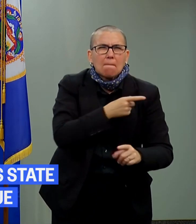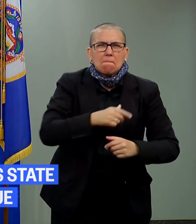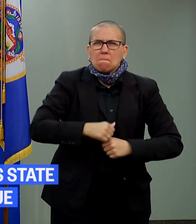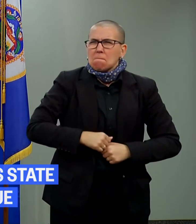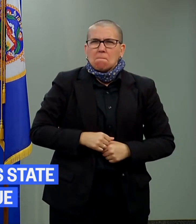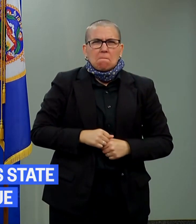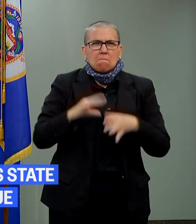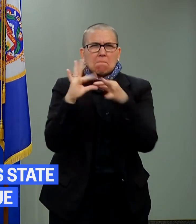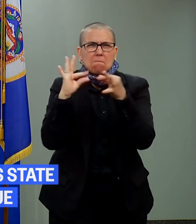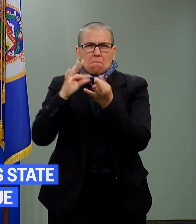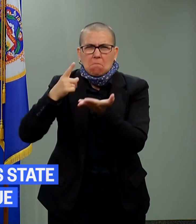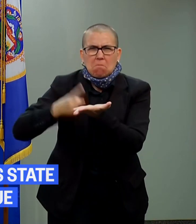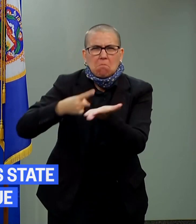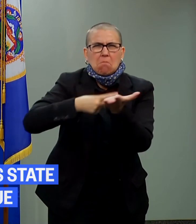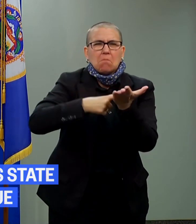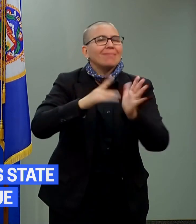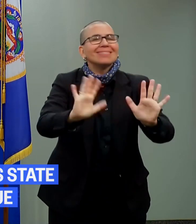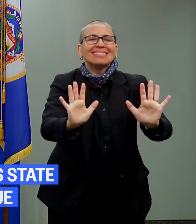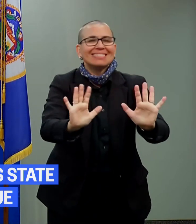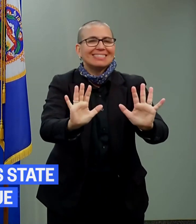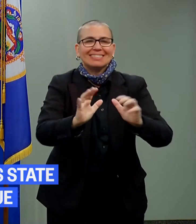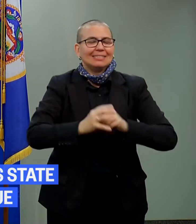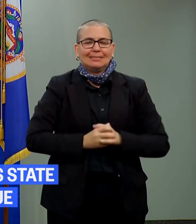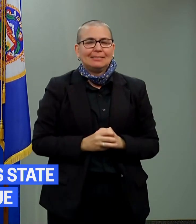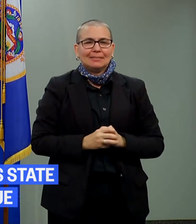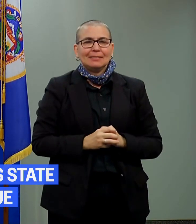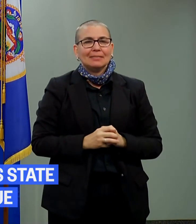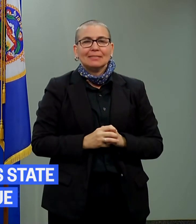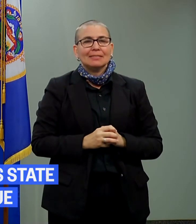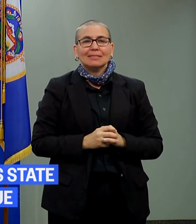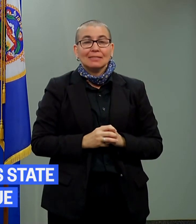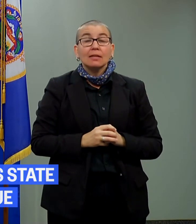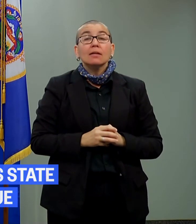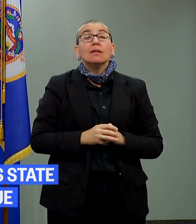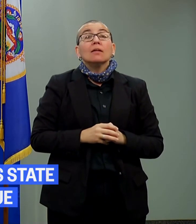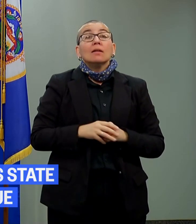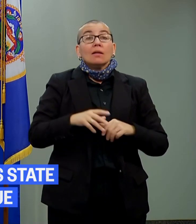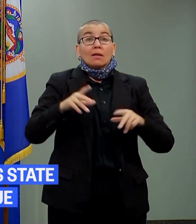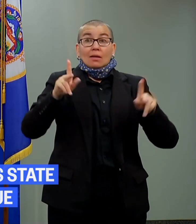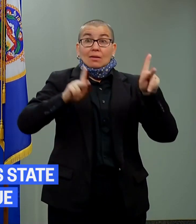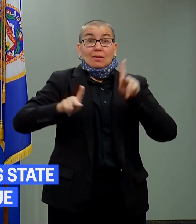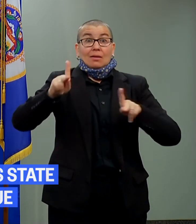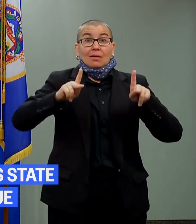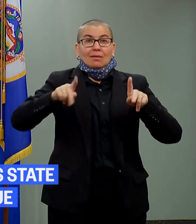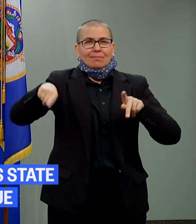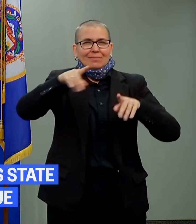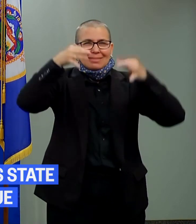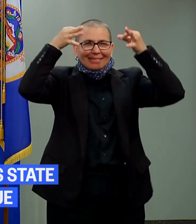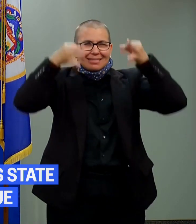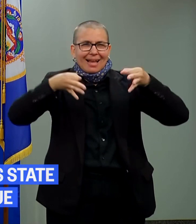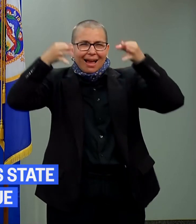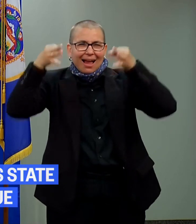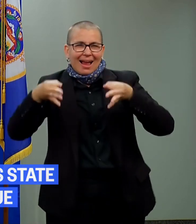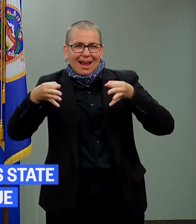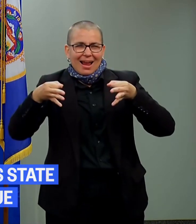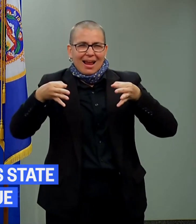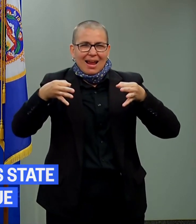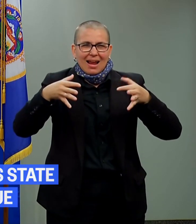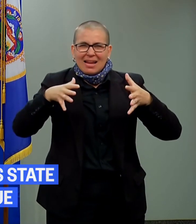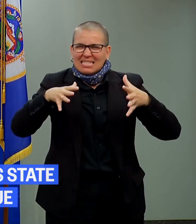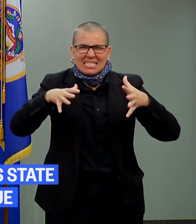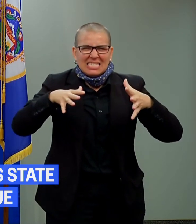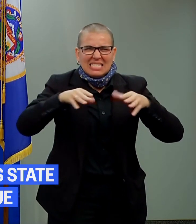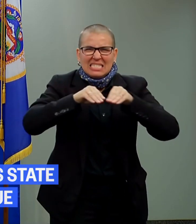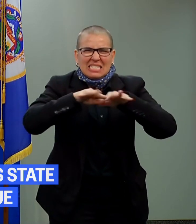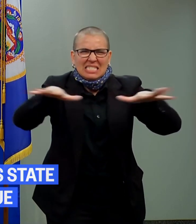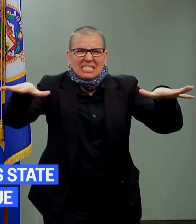in a way that during a pandemic would deprive our senior citizens of the local pharmacy they